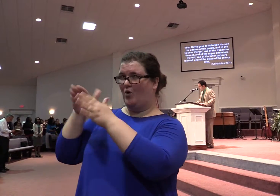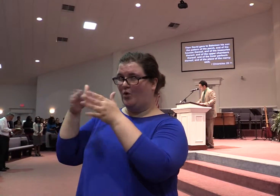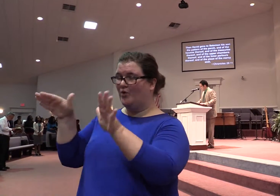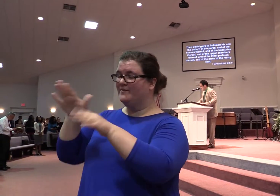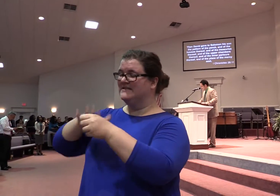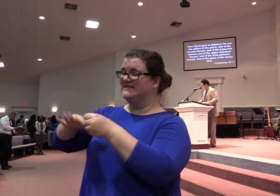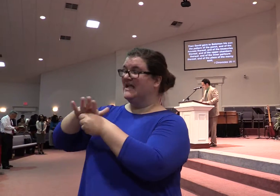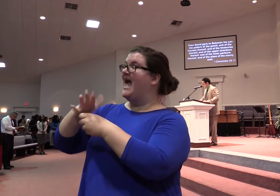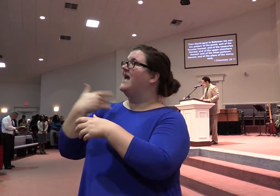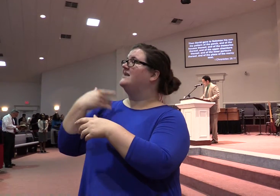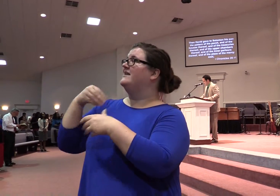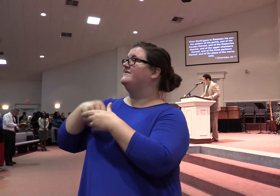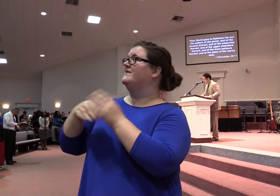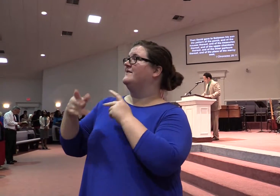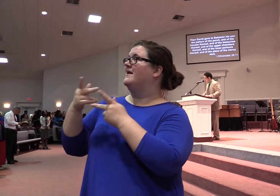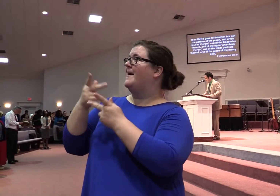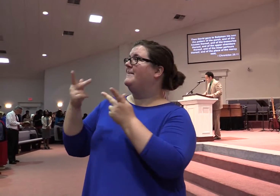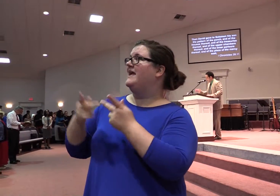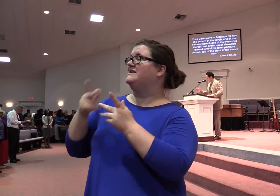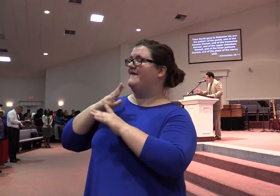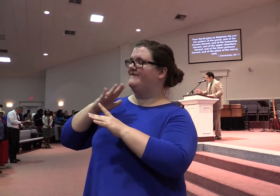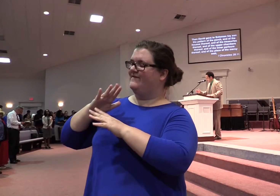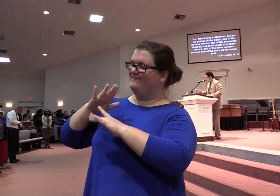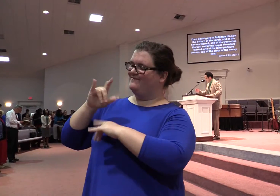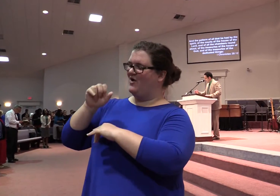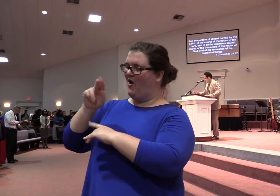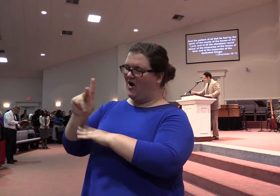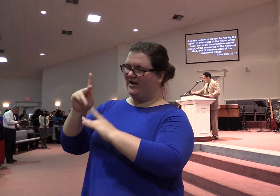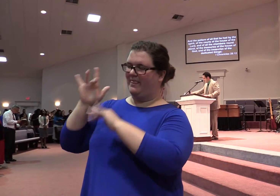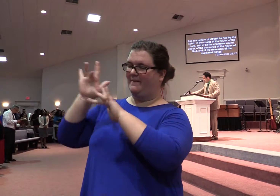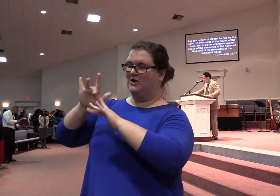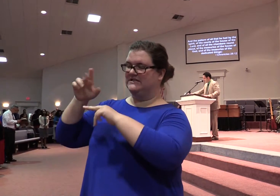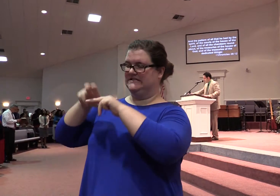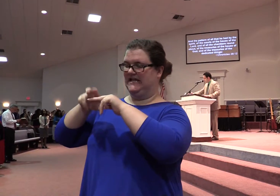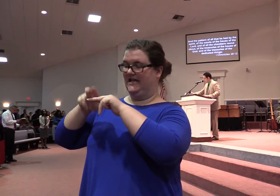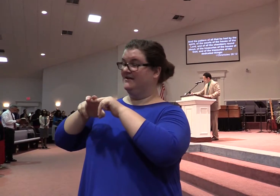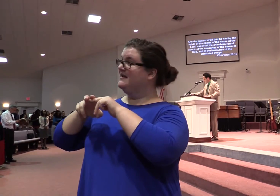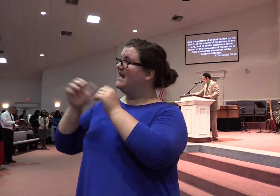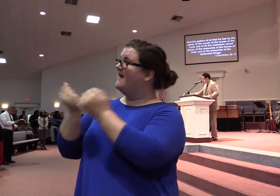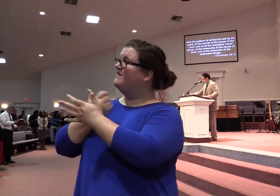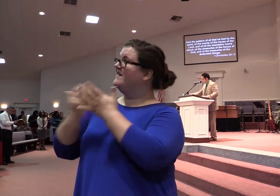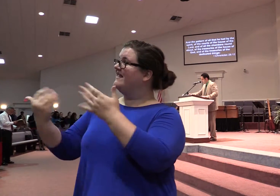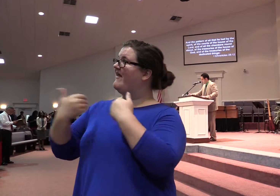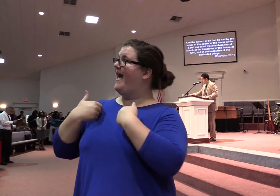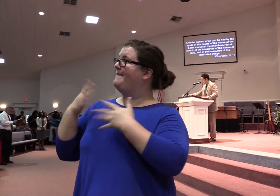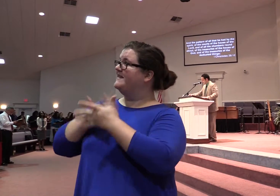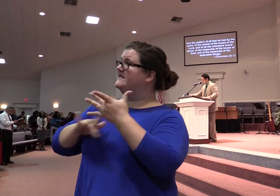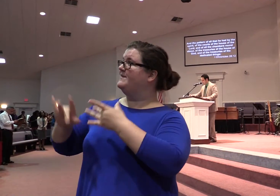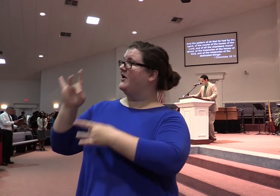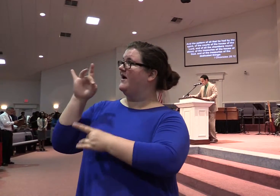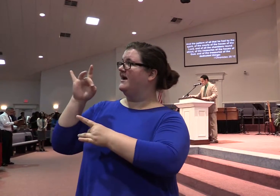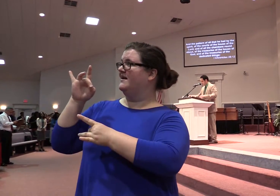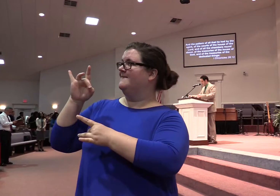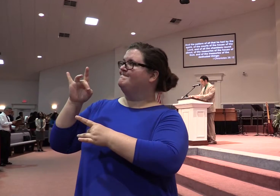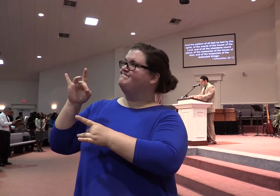inner parlors thereof and of the place of the mercy seat and the pattern of all that he had by the spirit of the course of the house of the